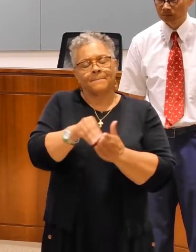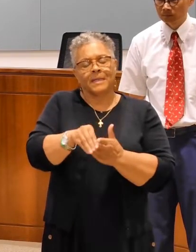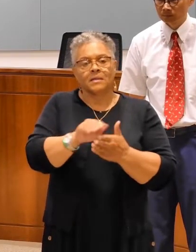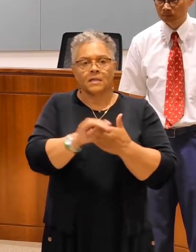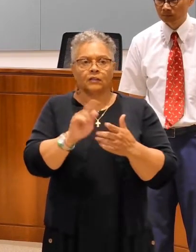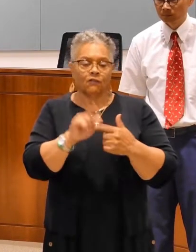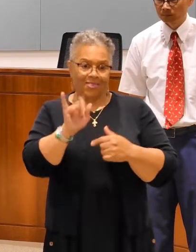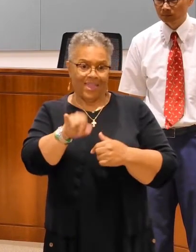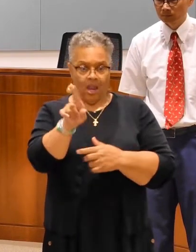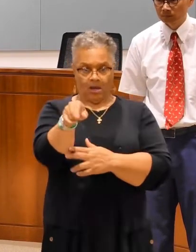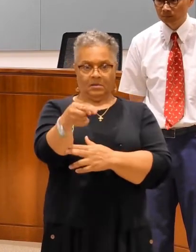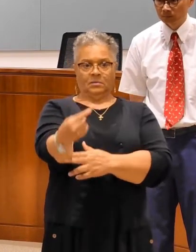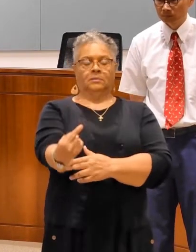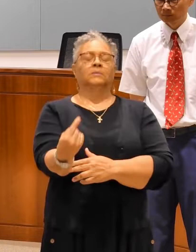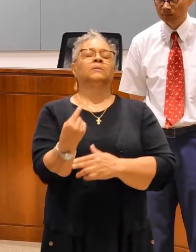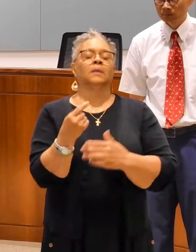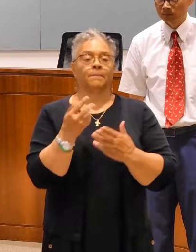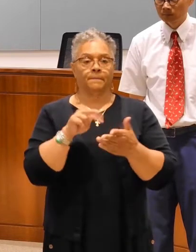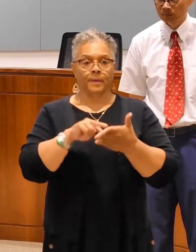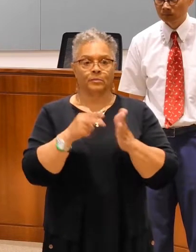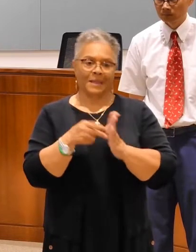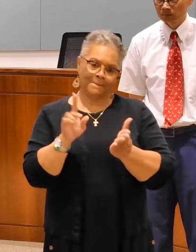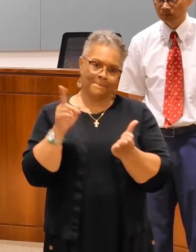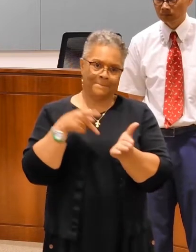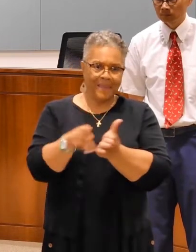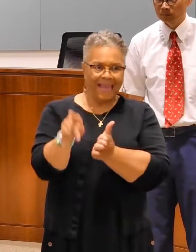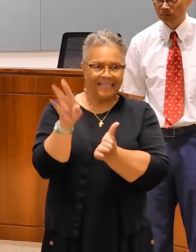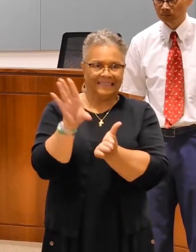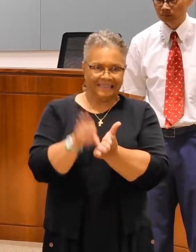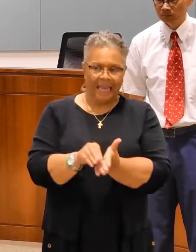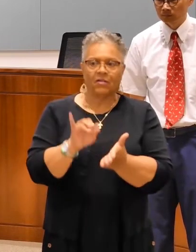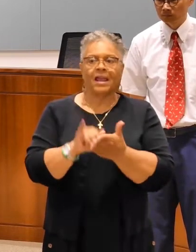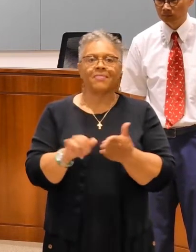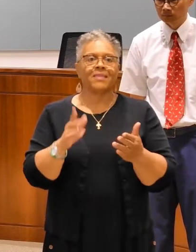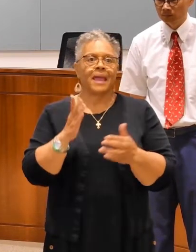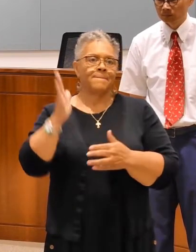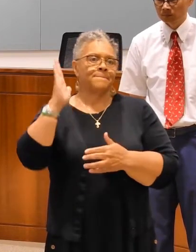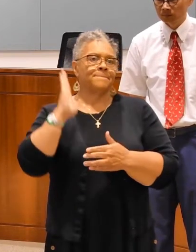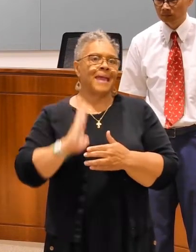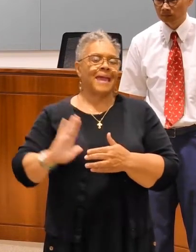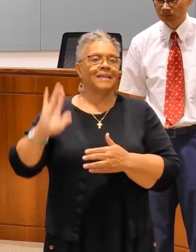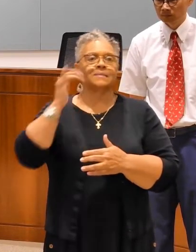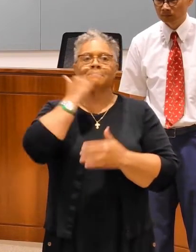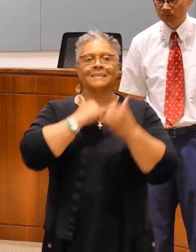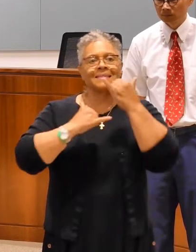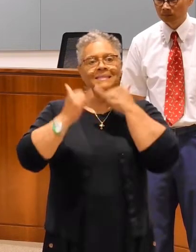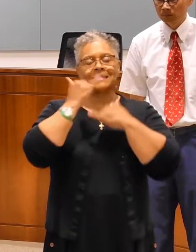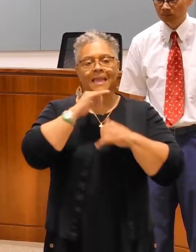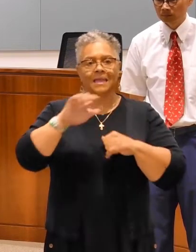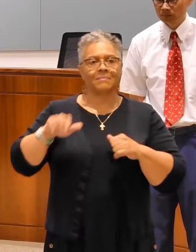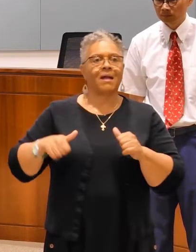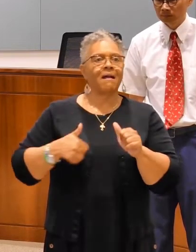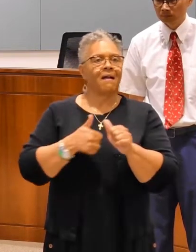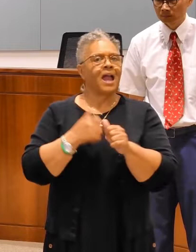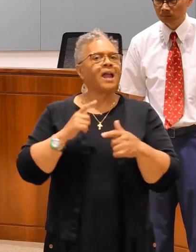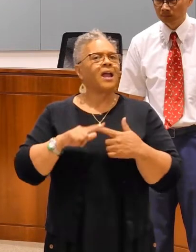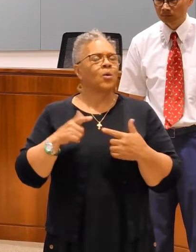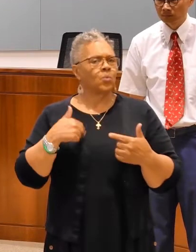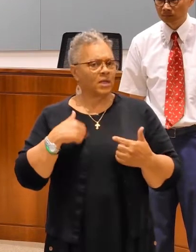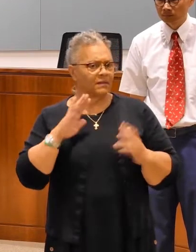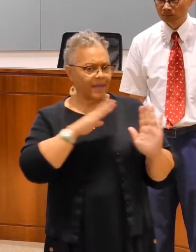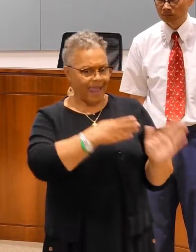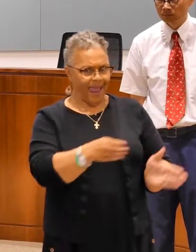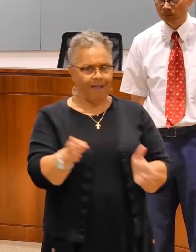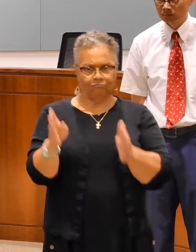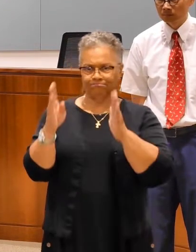exclusive purpose, pay down this health fund deficit. And that past mistake behind us, we can all of us turn our attention